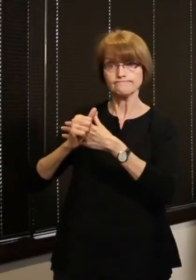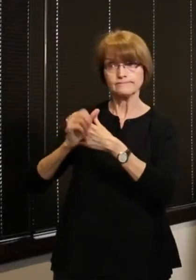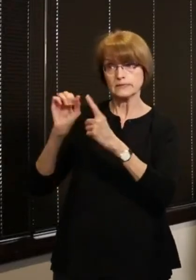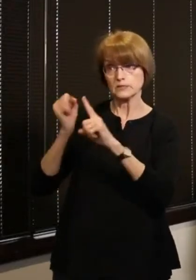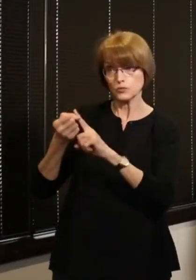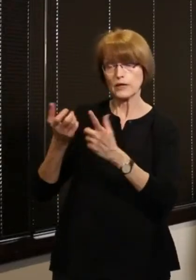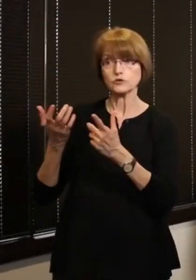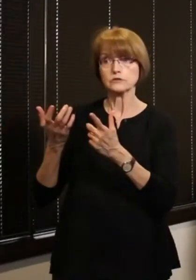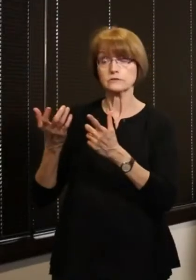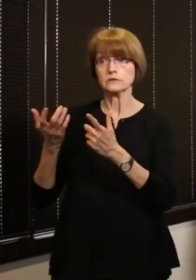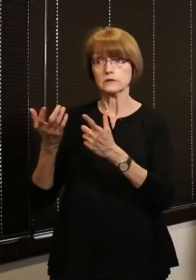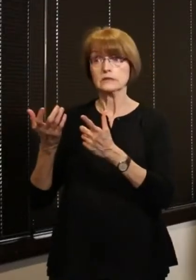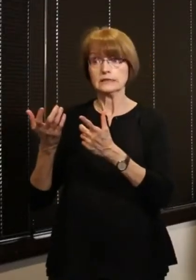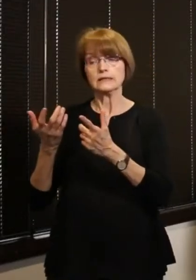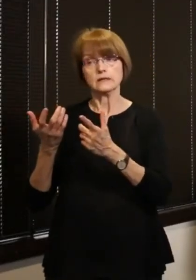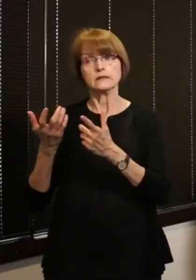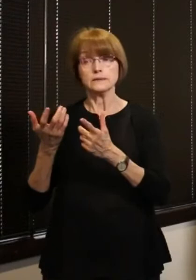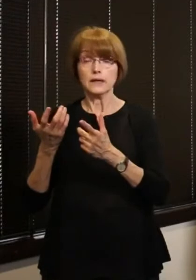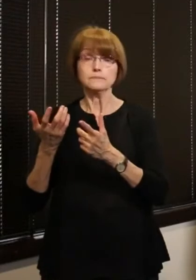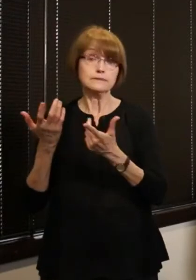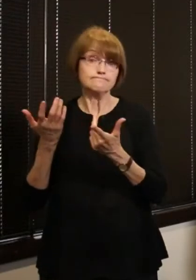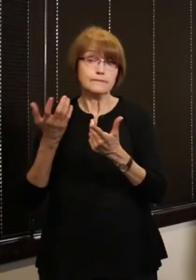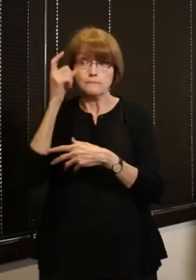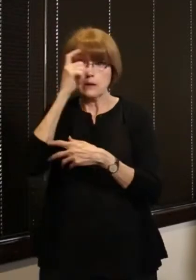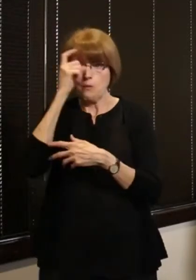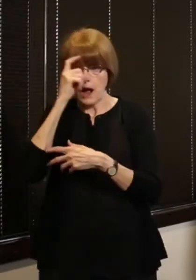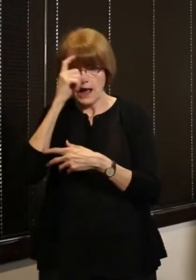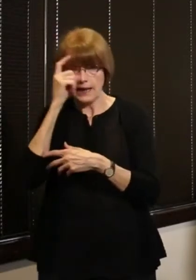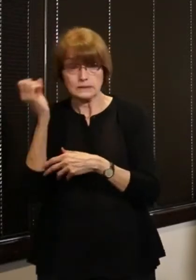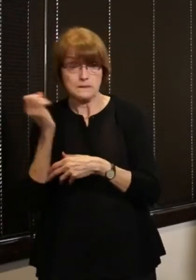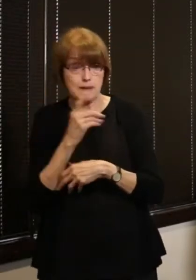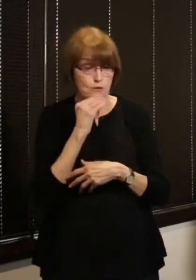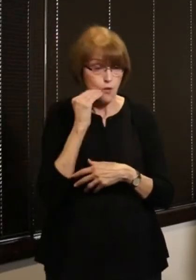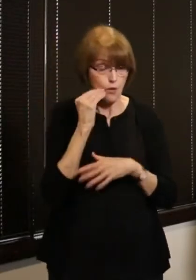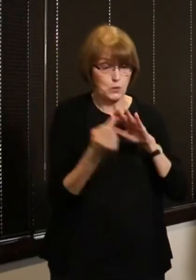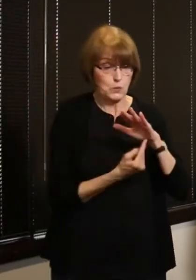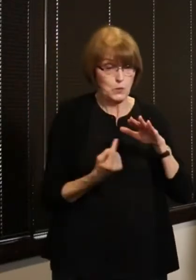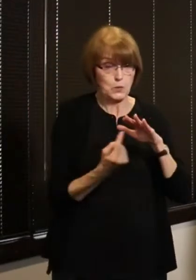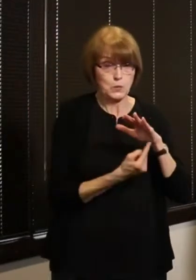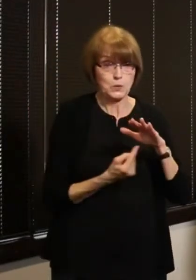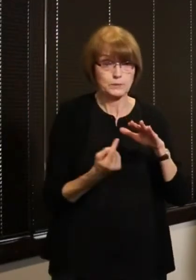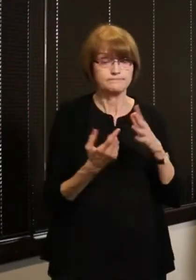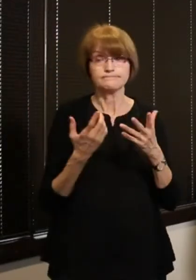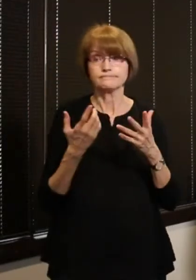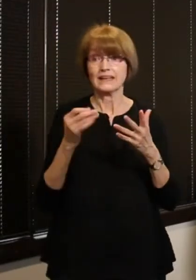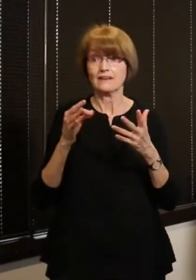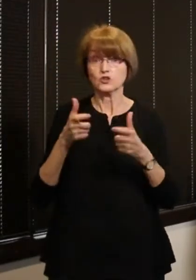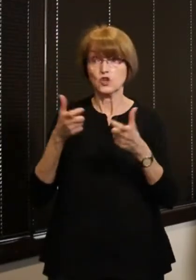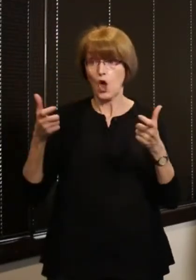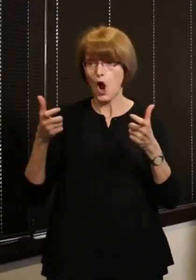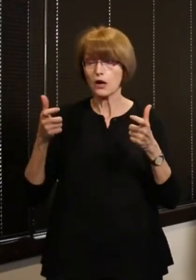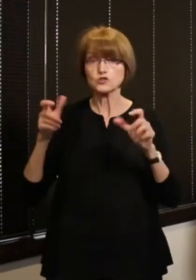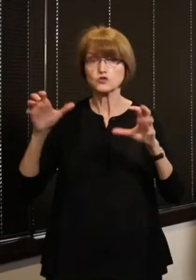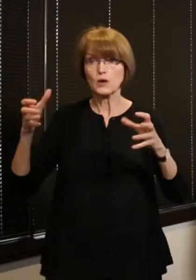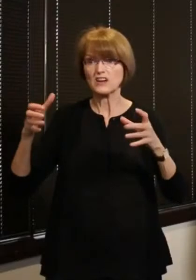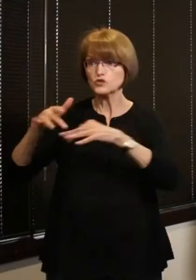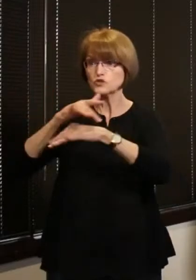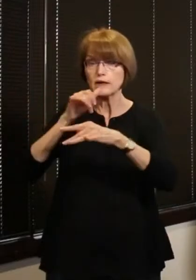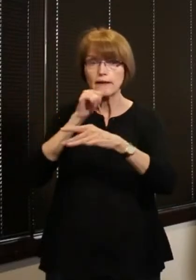prudent to do things like quarantining themselves, especially if you're in large crowds where there's no social